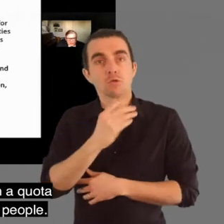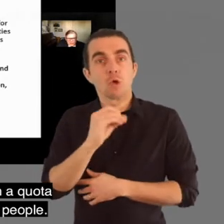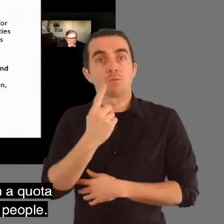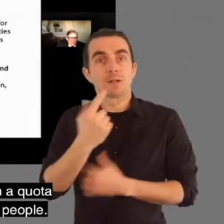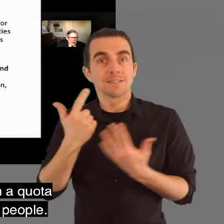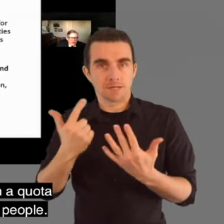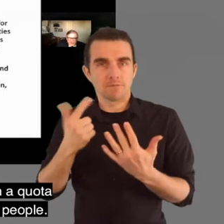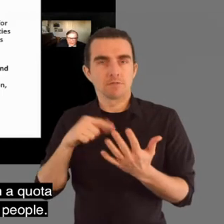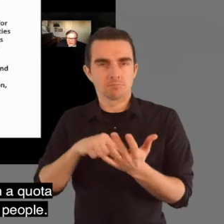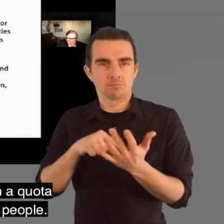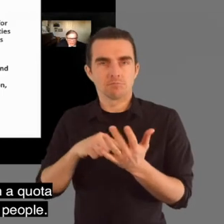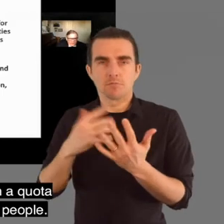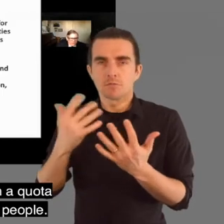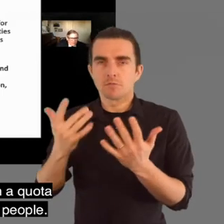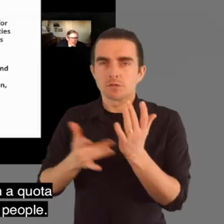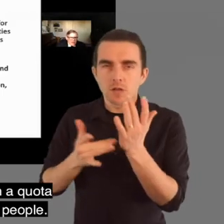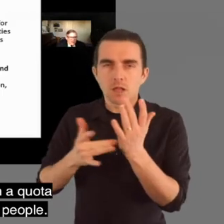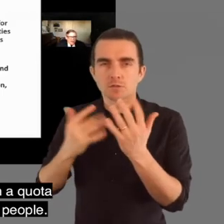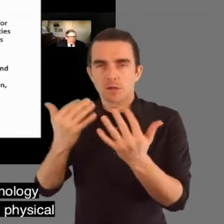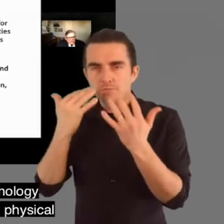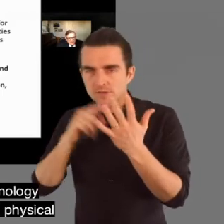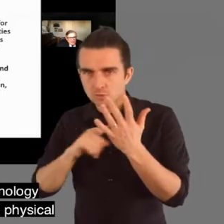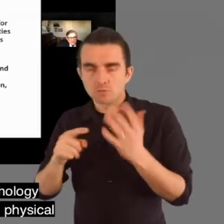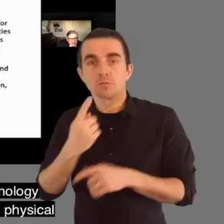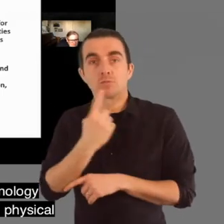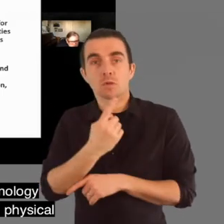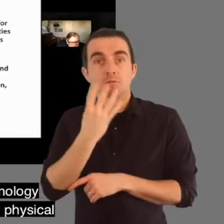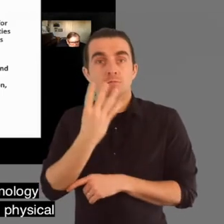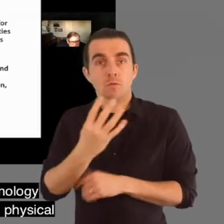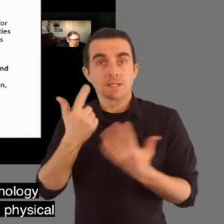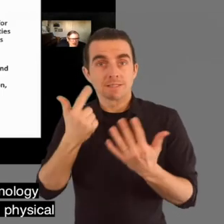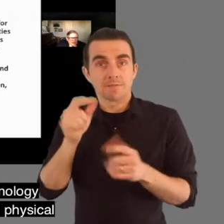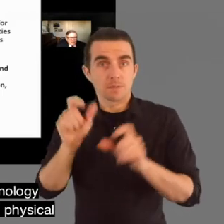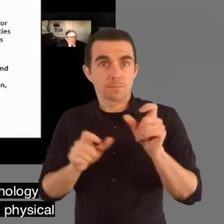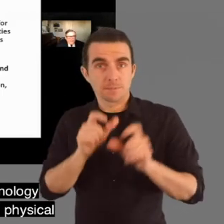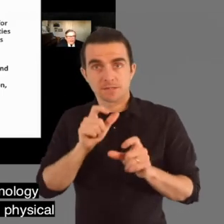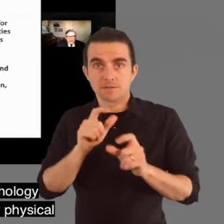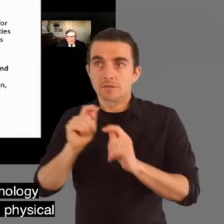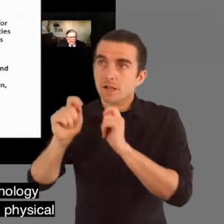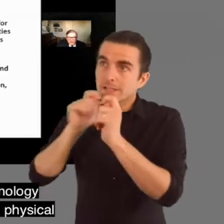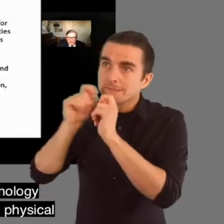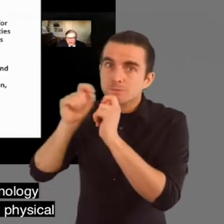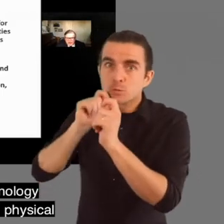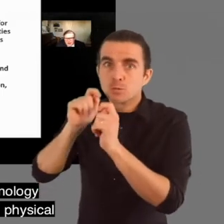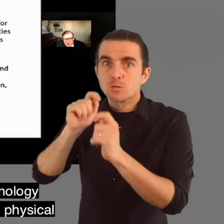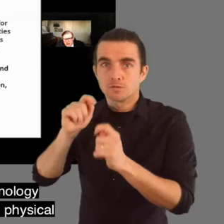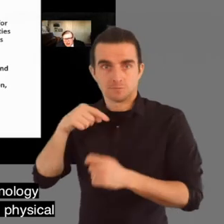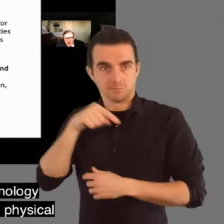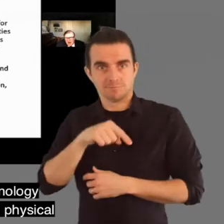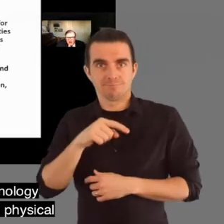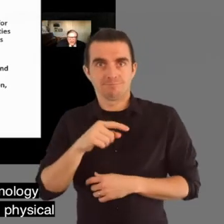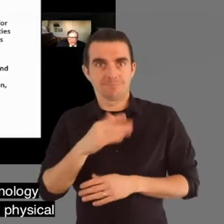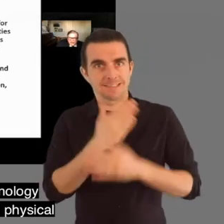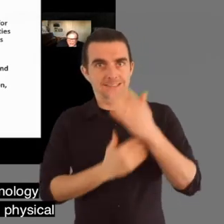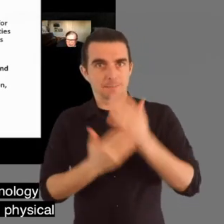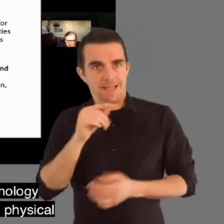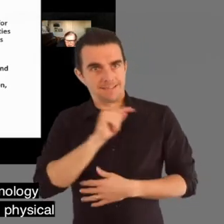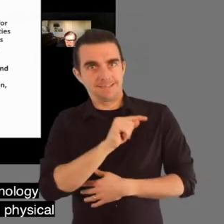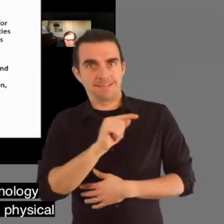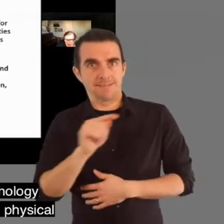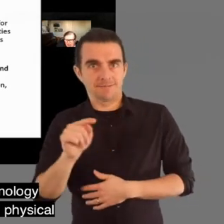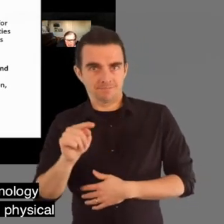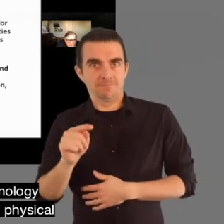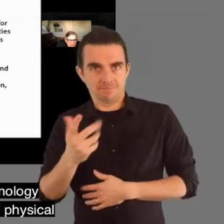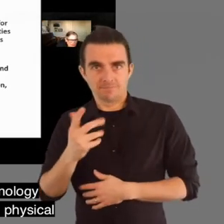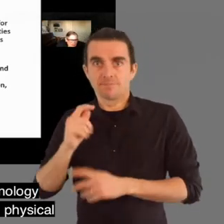quota system that have been there for people. A 2017 study of information technology